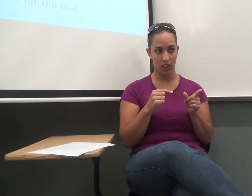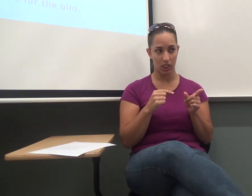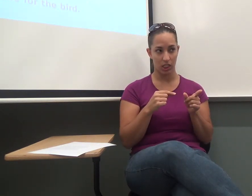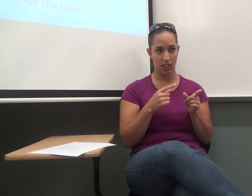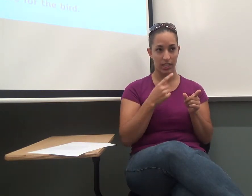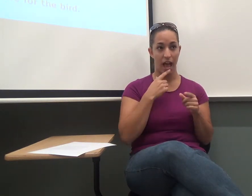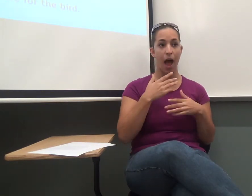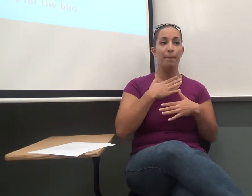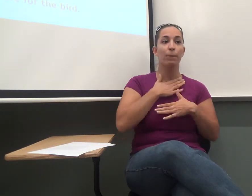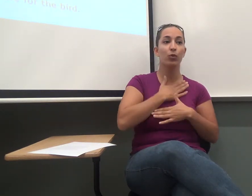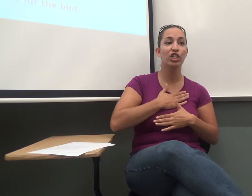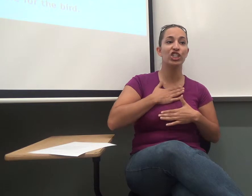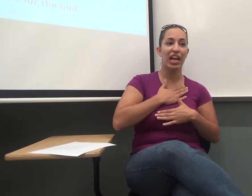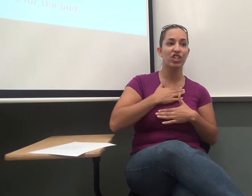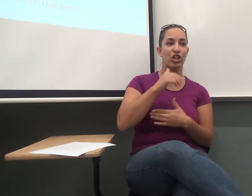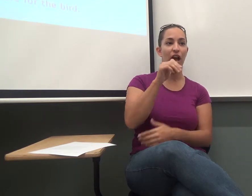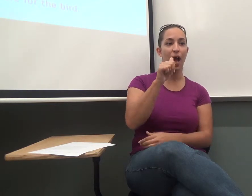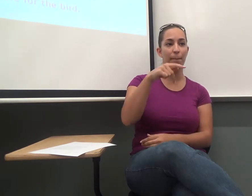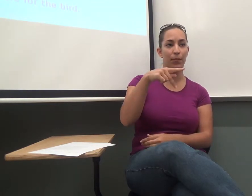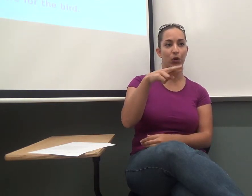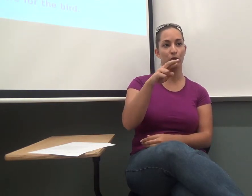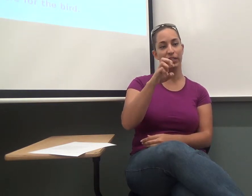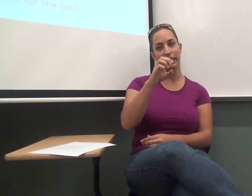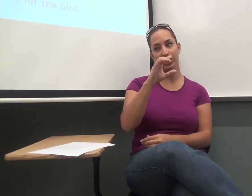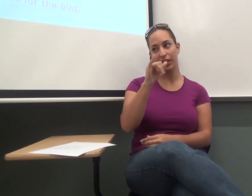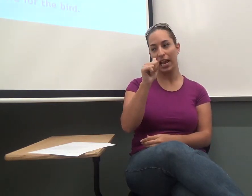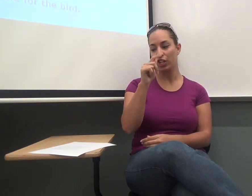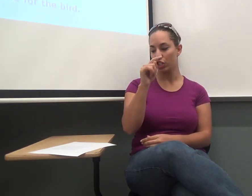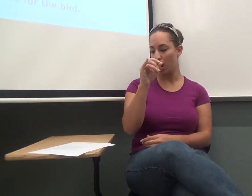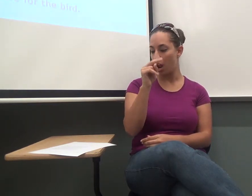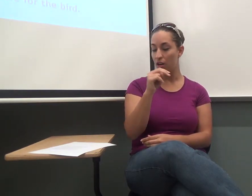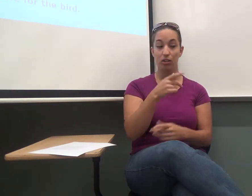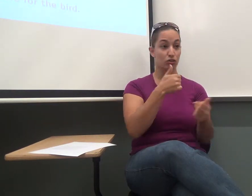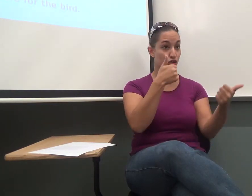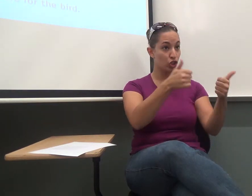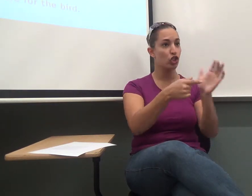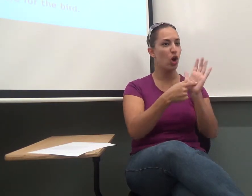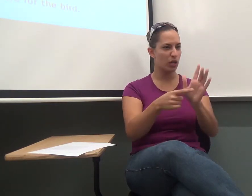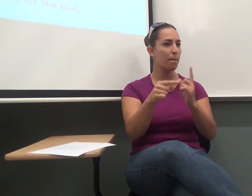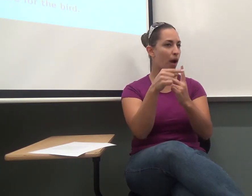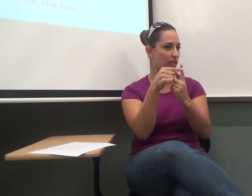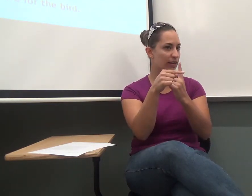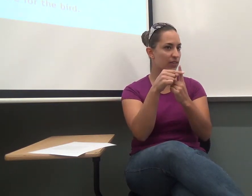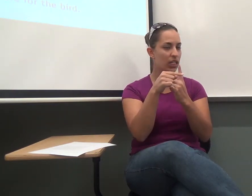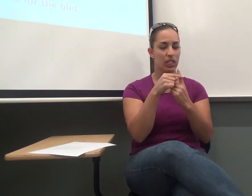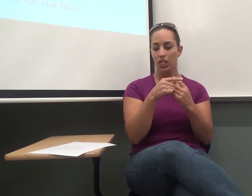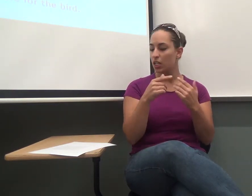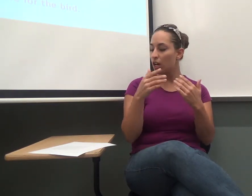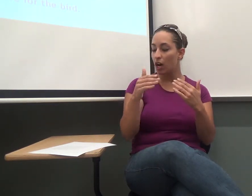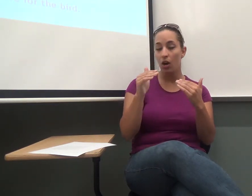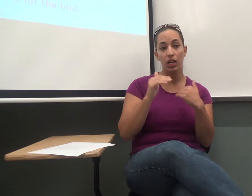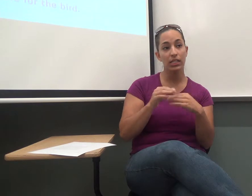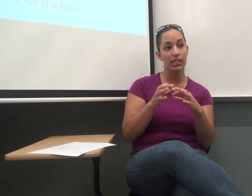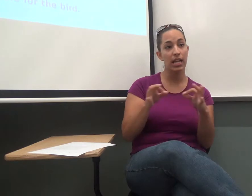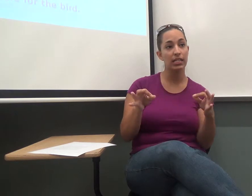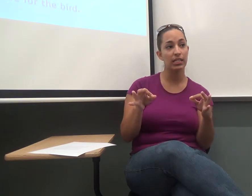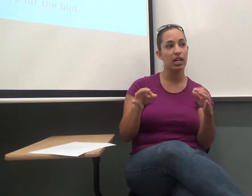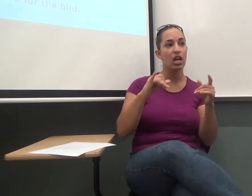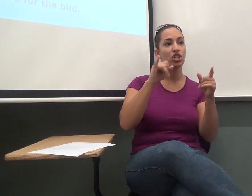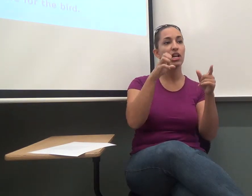Appreciation. Appreciation is a great word that indicates positivity. Good. What about the verb in the sentence after that? Jessica, what do you see? Appreciation, and then there's